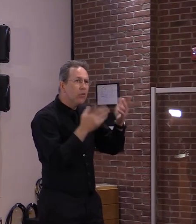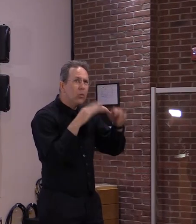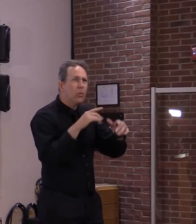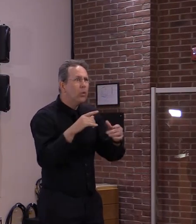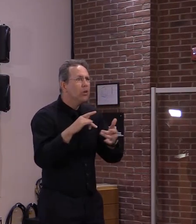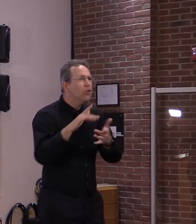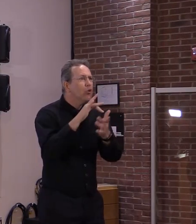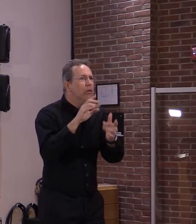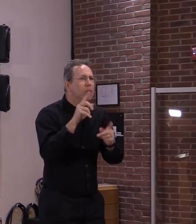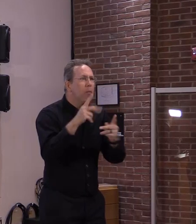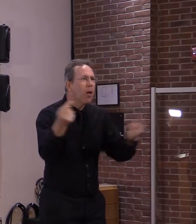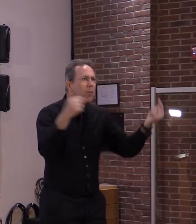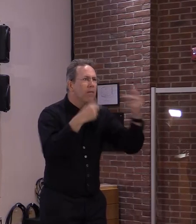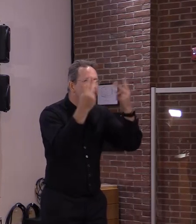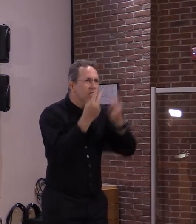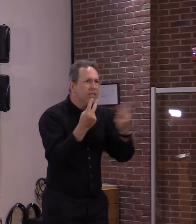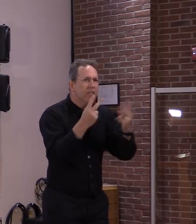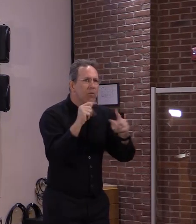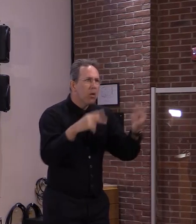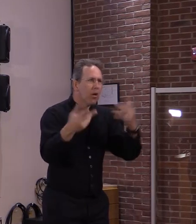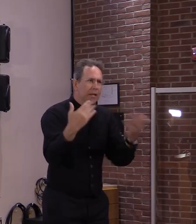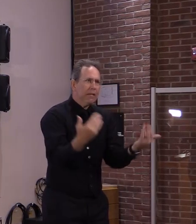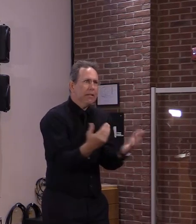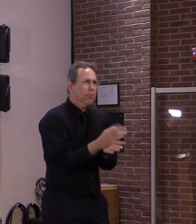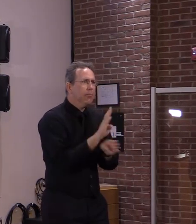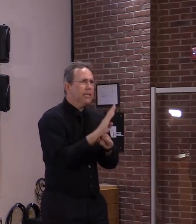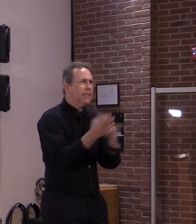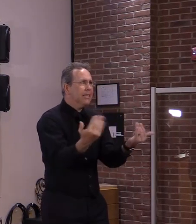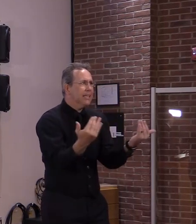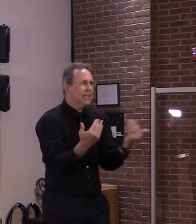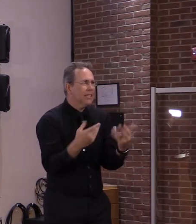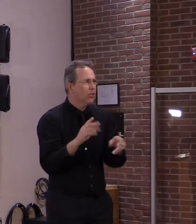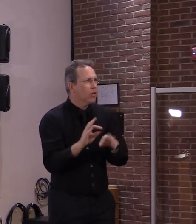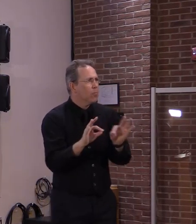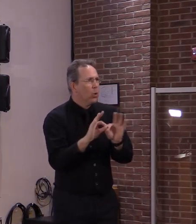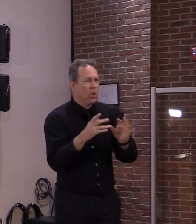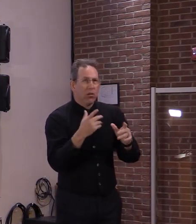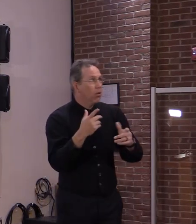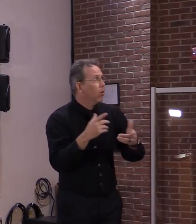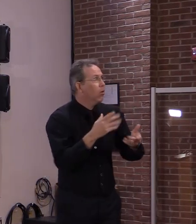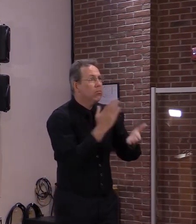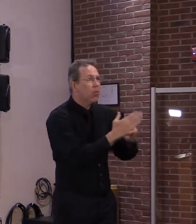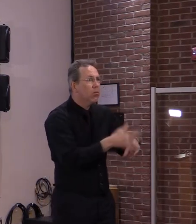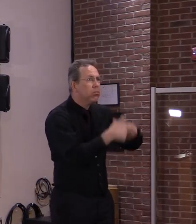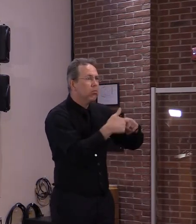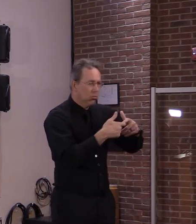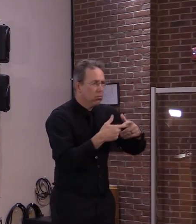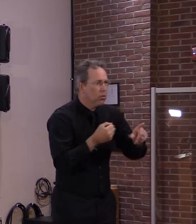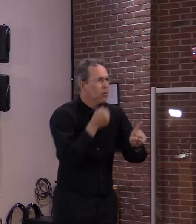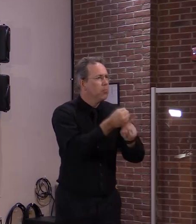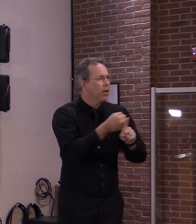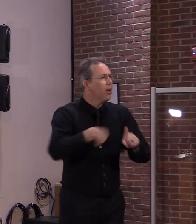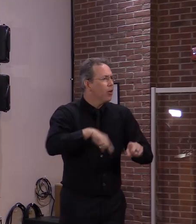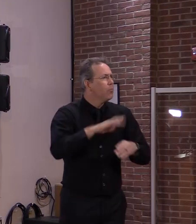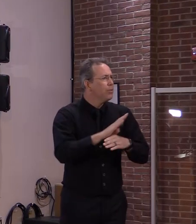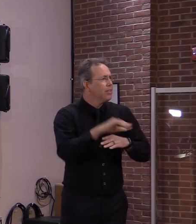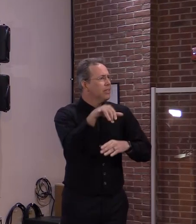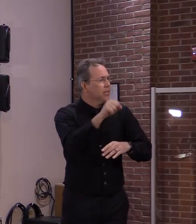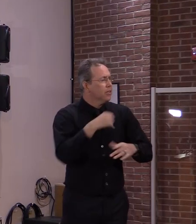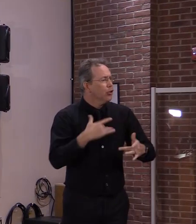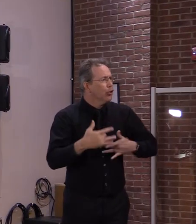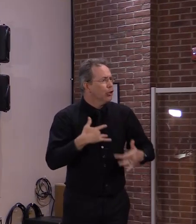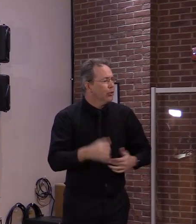and Canada in general. And we saw that last summer. As well as this